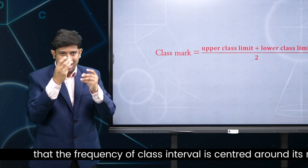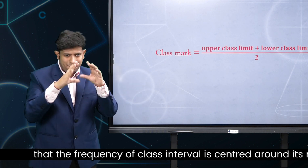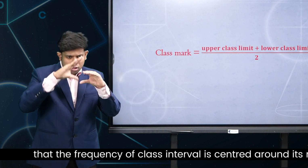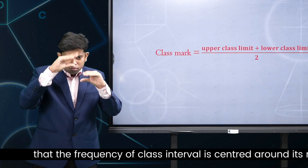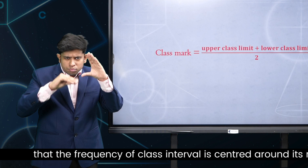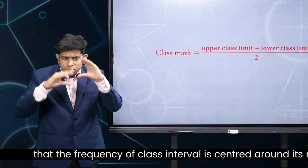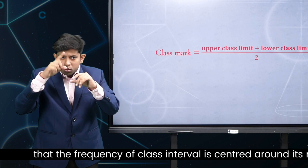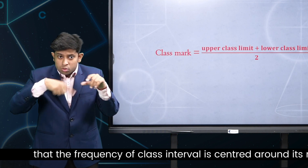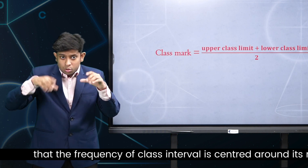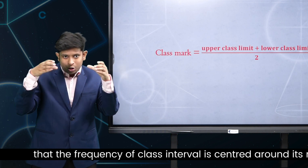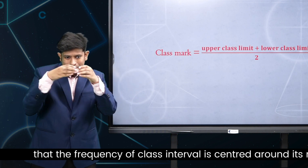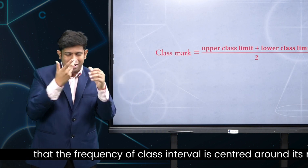midpoint.